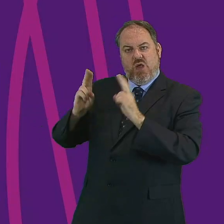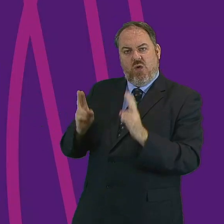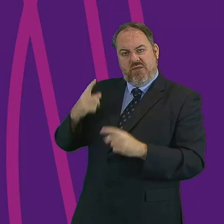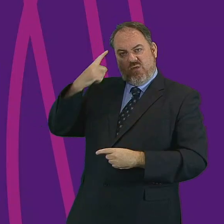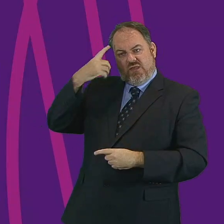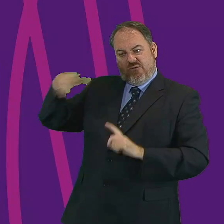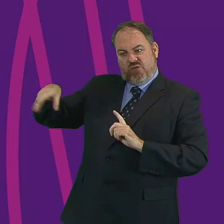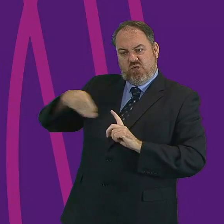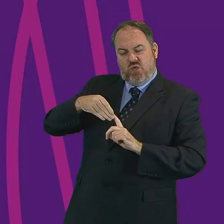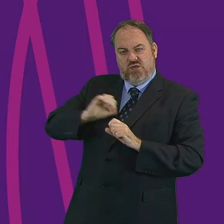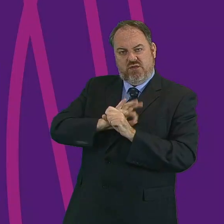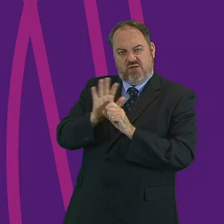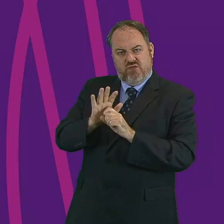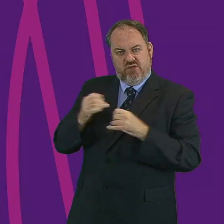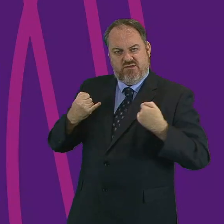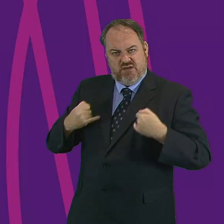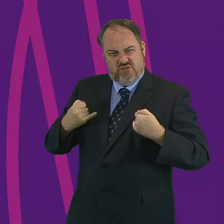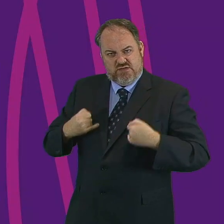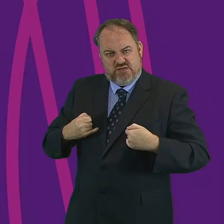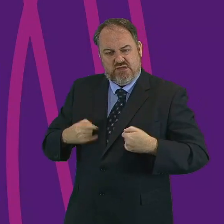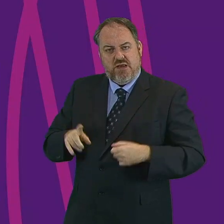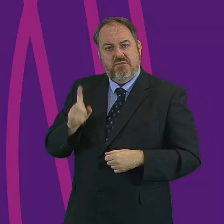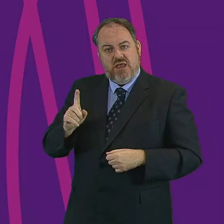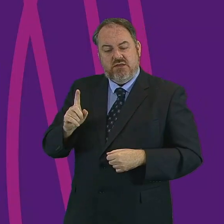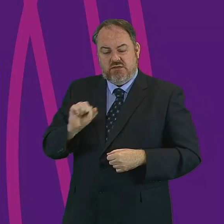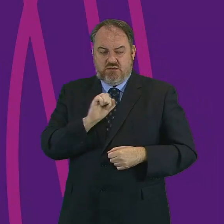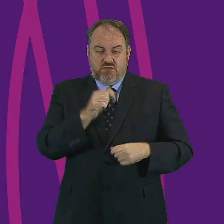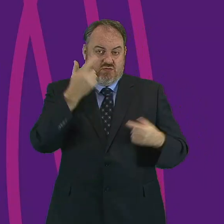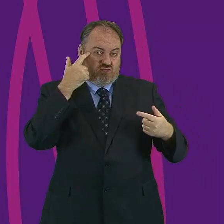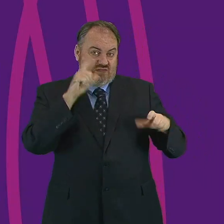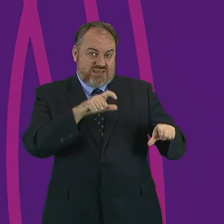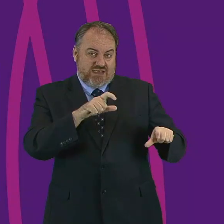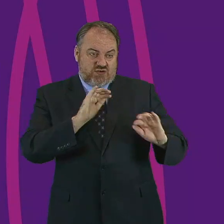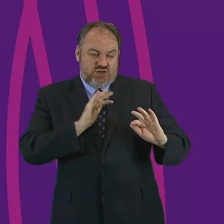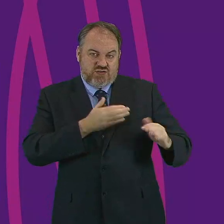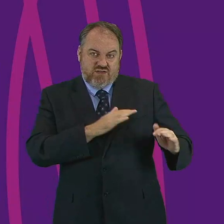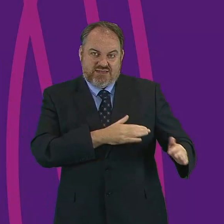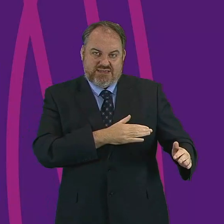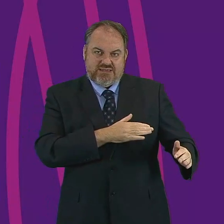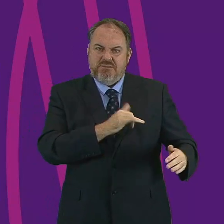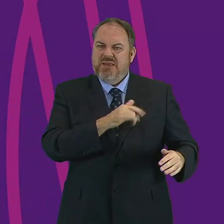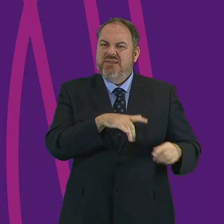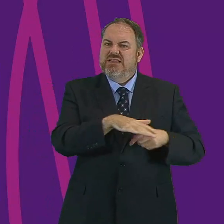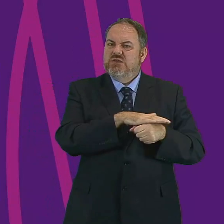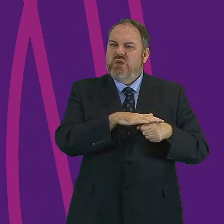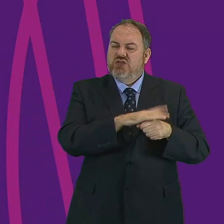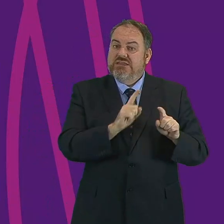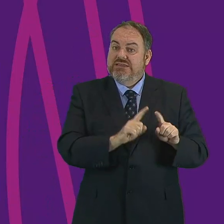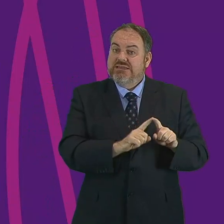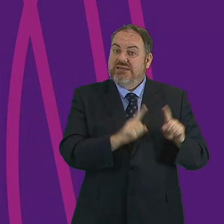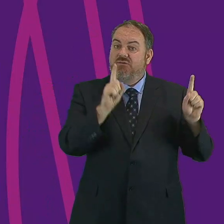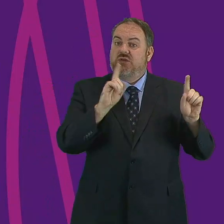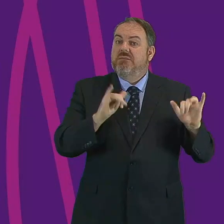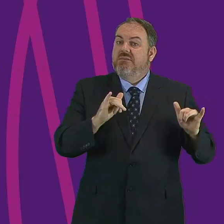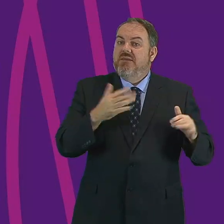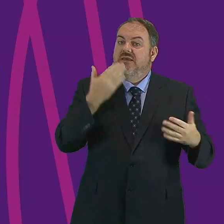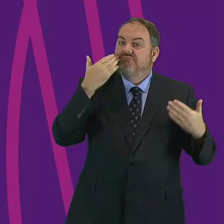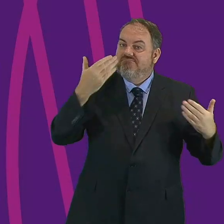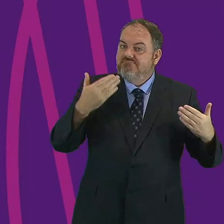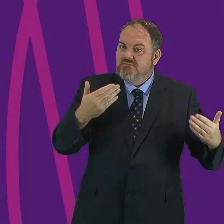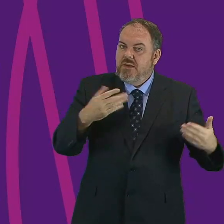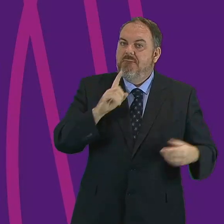is elsewhere in the country. Of course, residential services, there will be some circumstances where a different situation